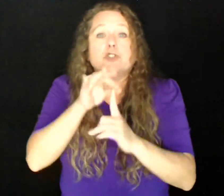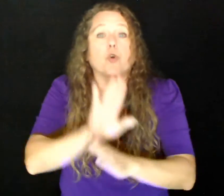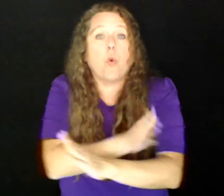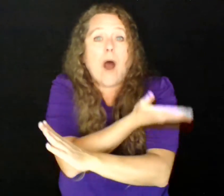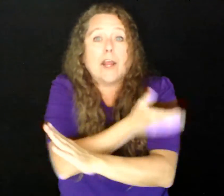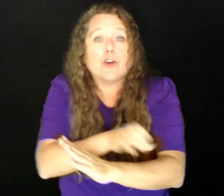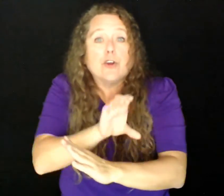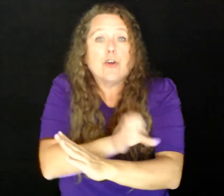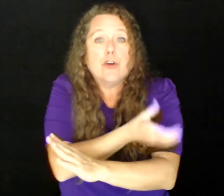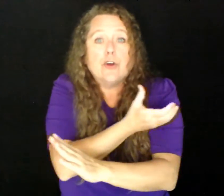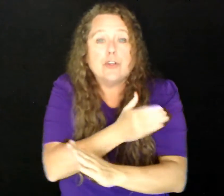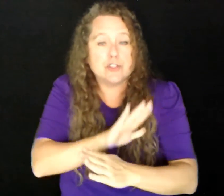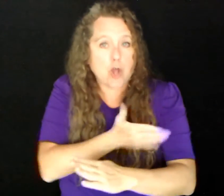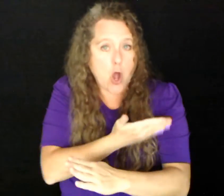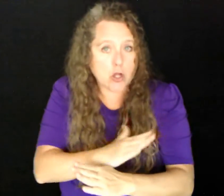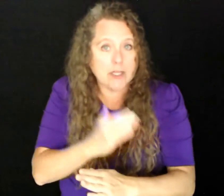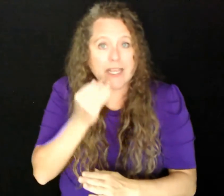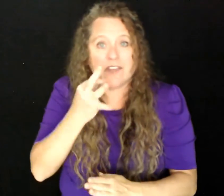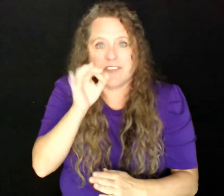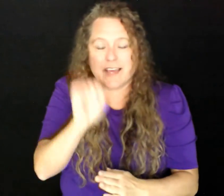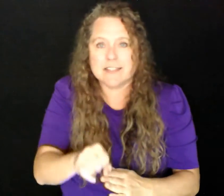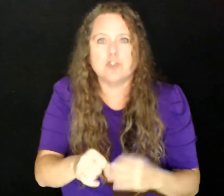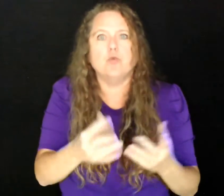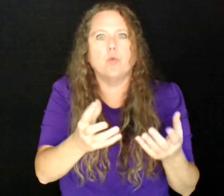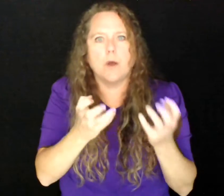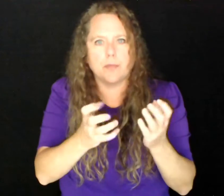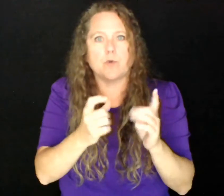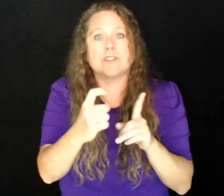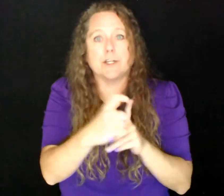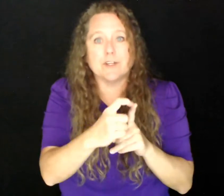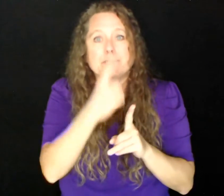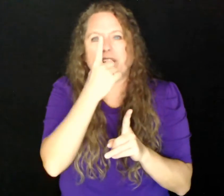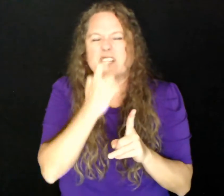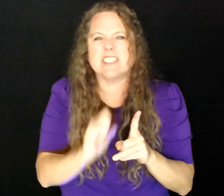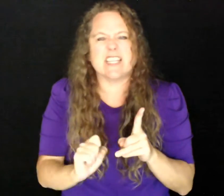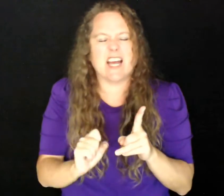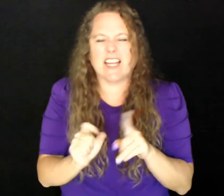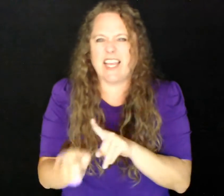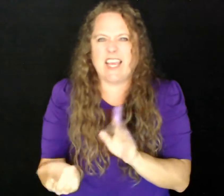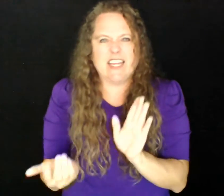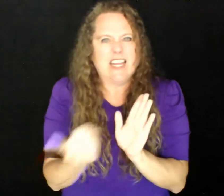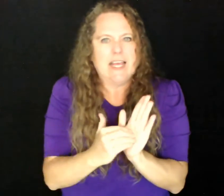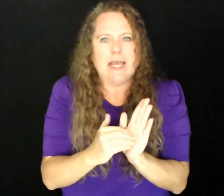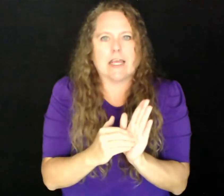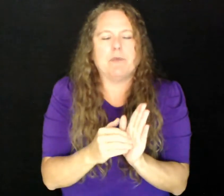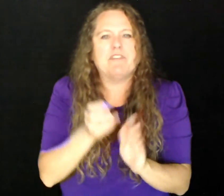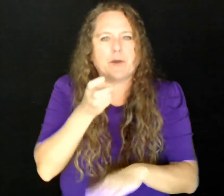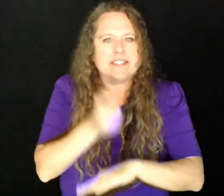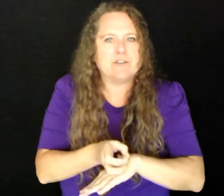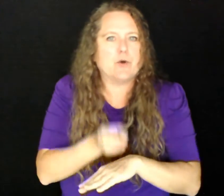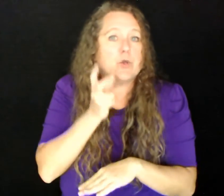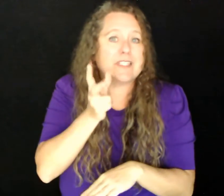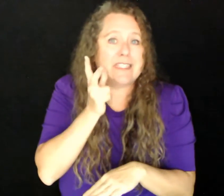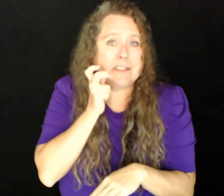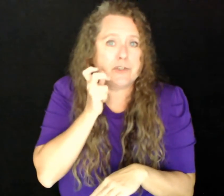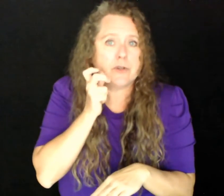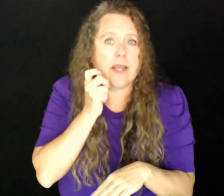special choir song? If yes, you want those lyrics because, again, it can be very difficult to hear